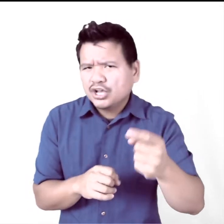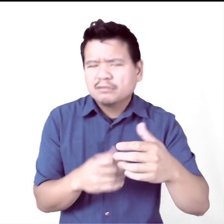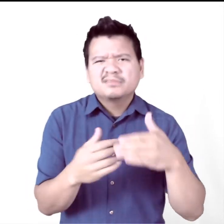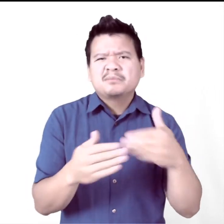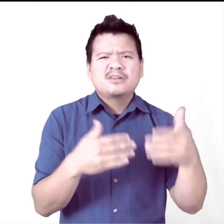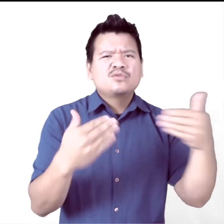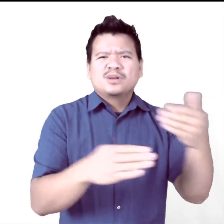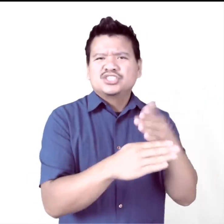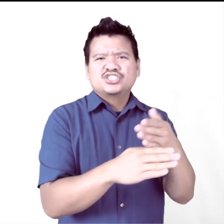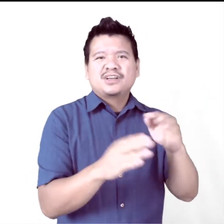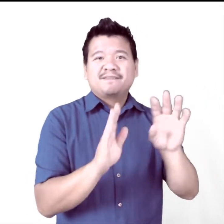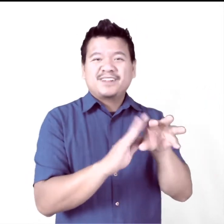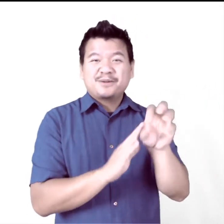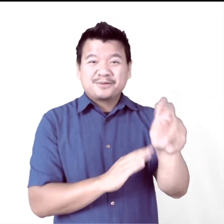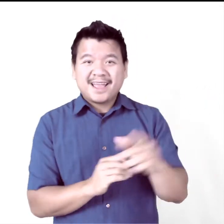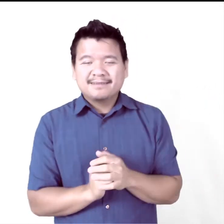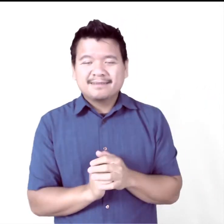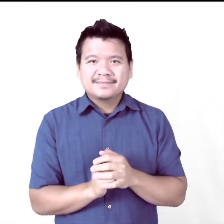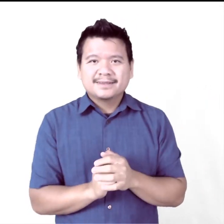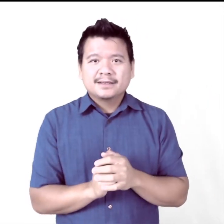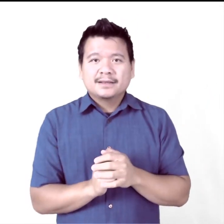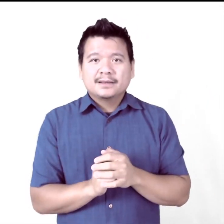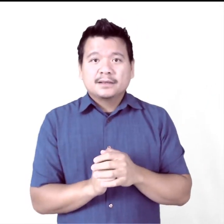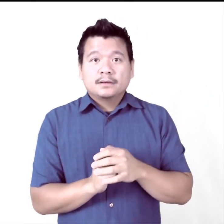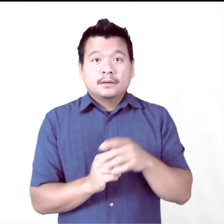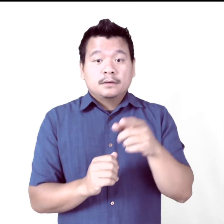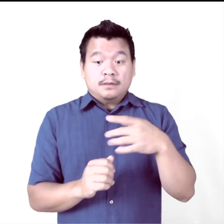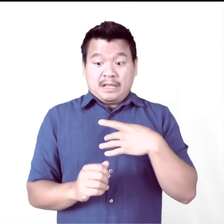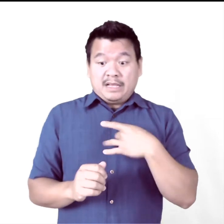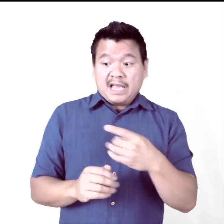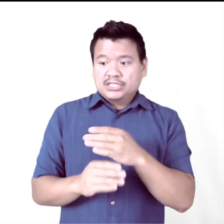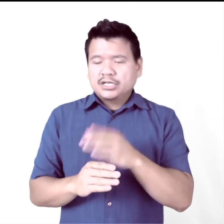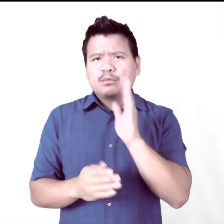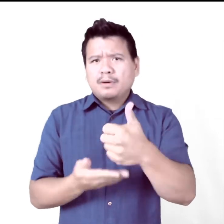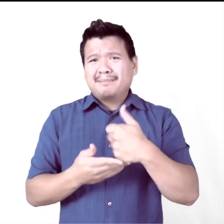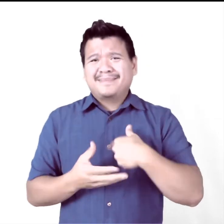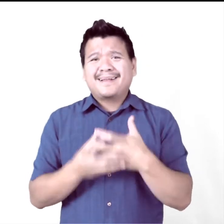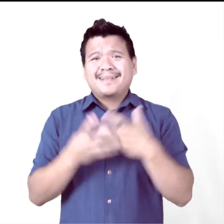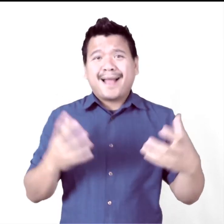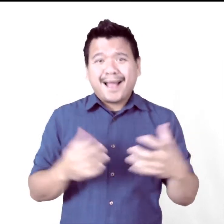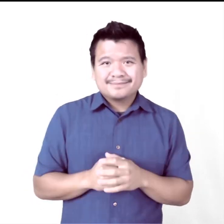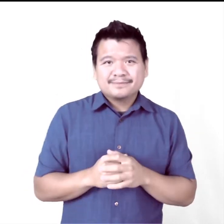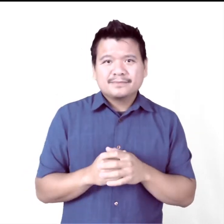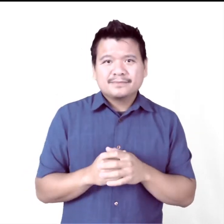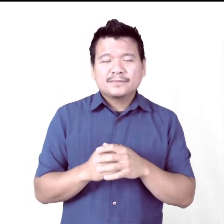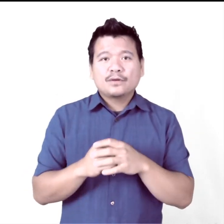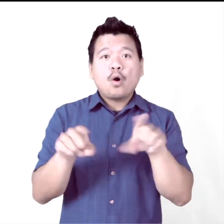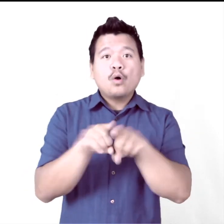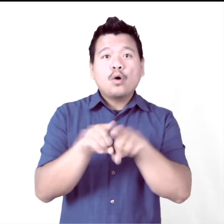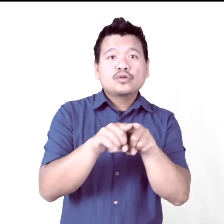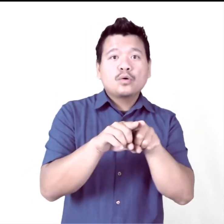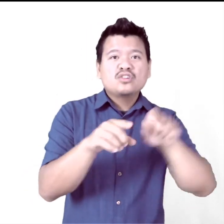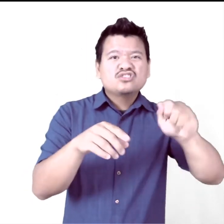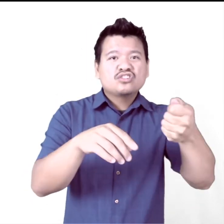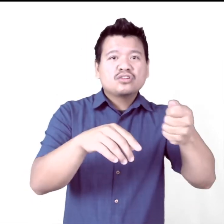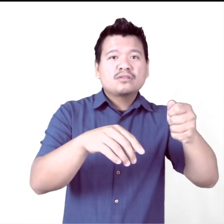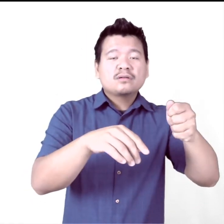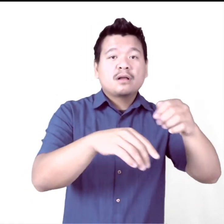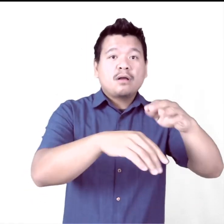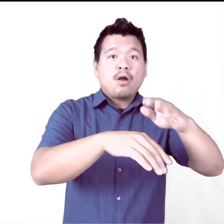so. And by you liking and sharing, it would help me out a lot. Also, turn on the notifications so every time I post a new